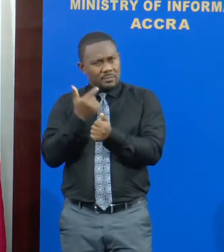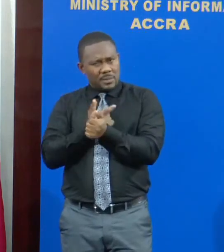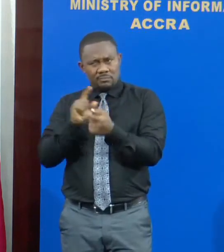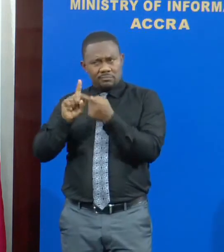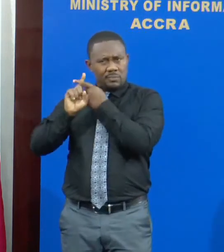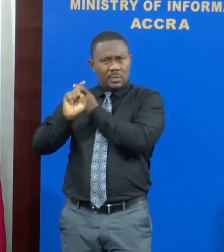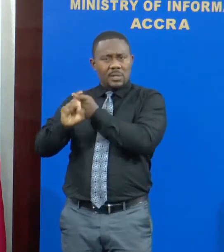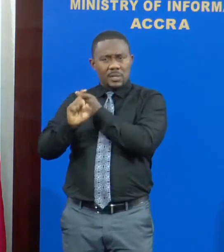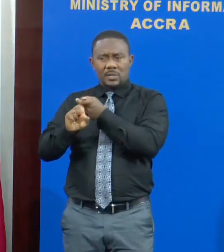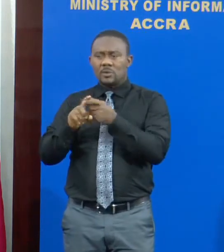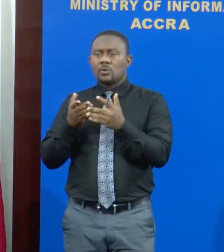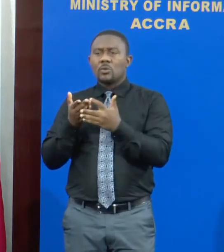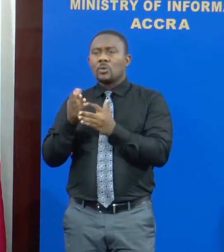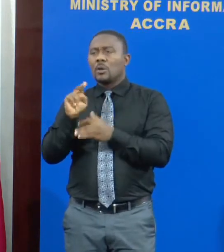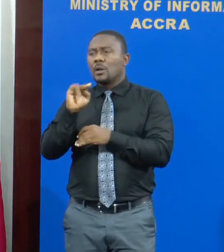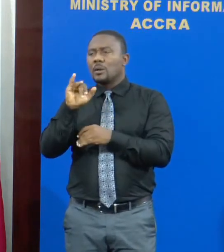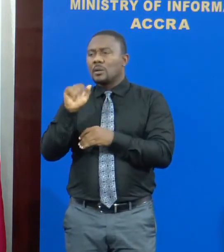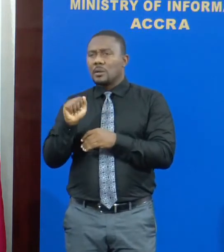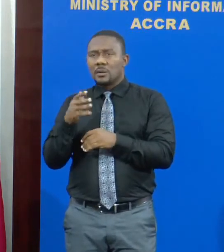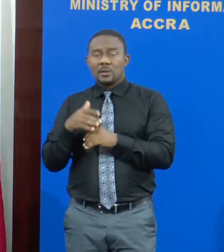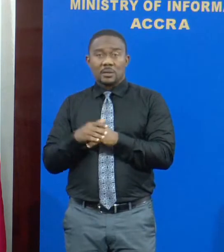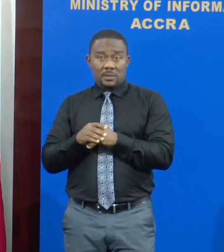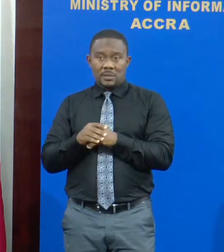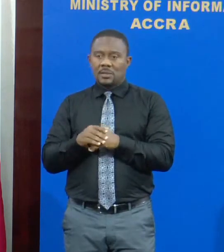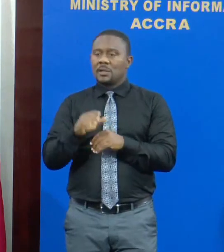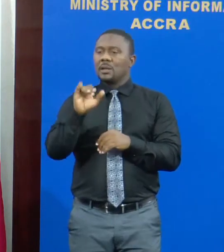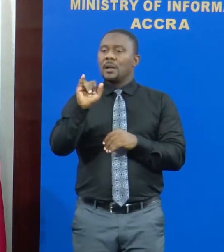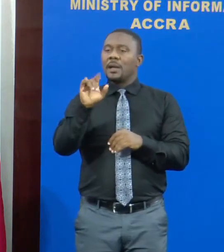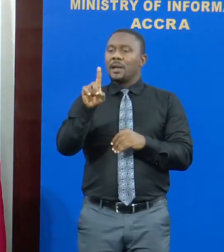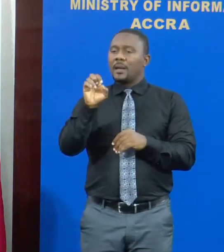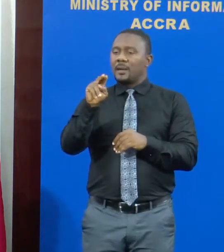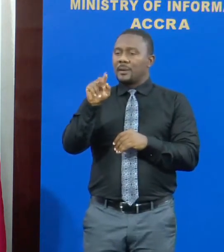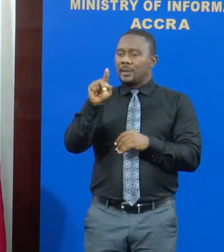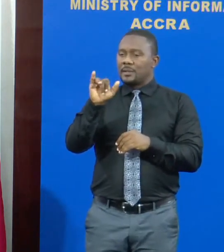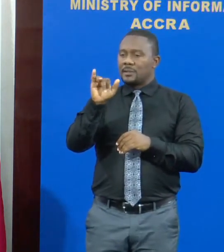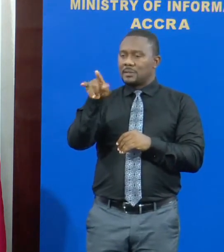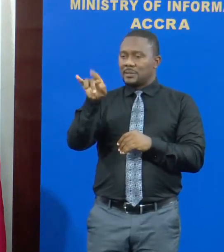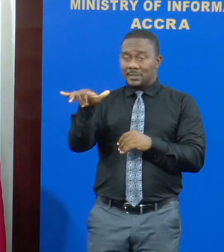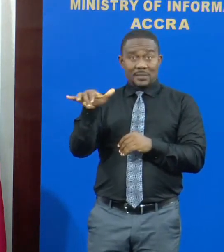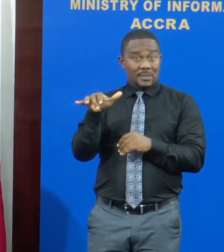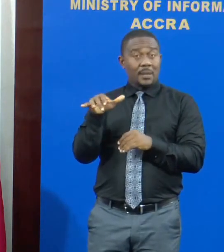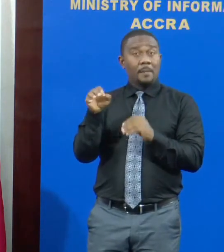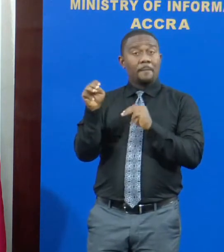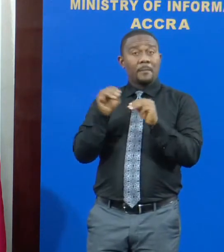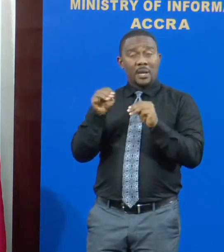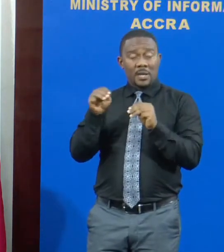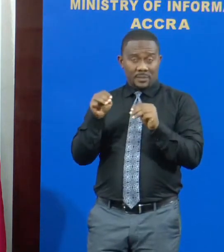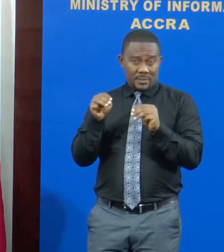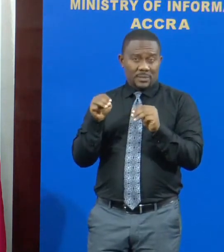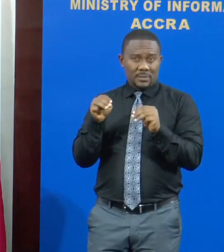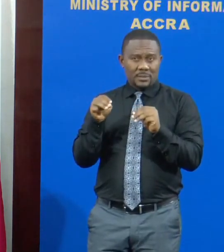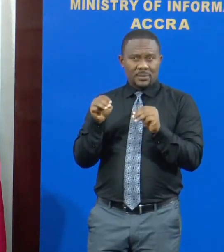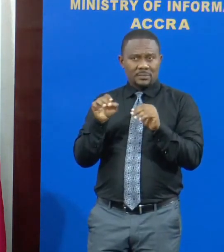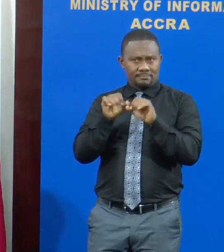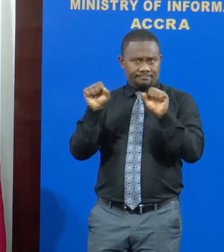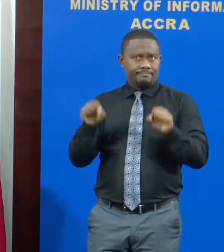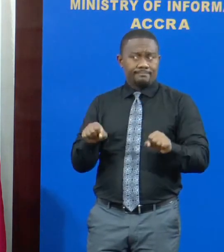partnership through the NIA with Identity Management Systems Limited, which is a subsidiary of the Margins Group of